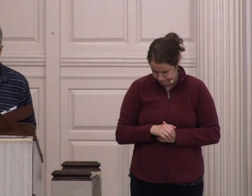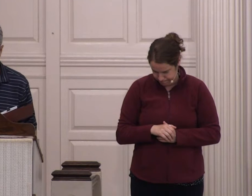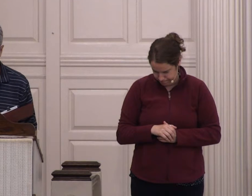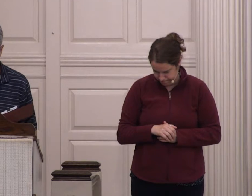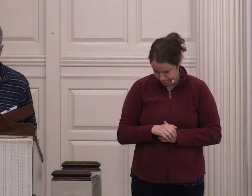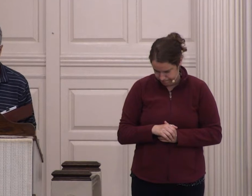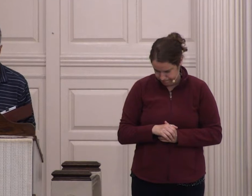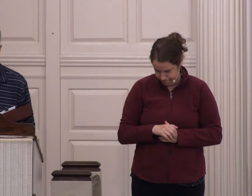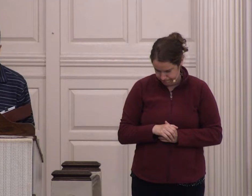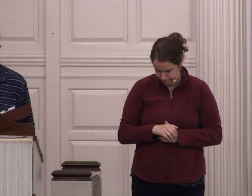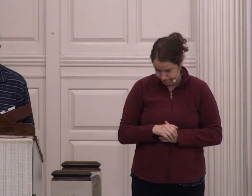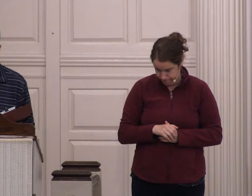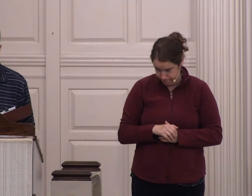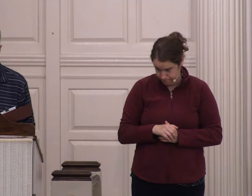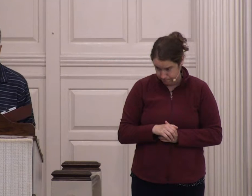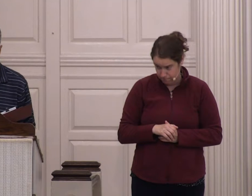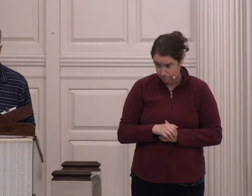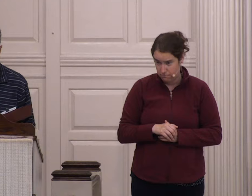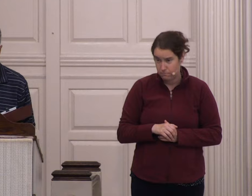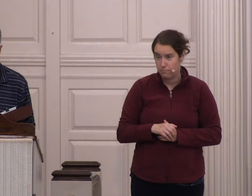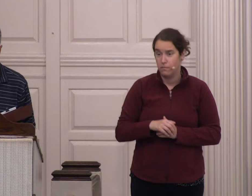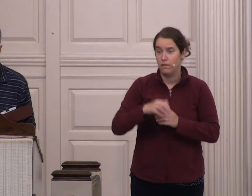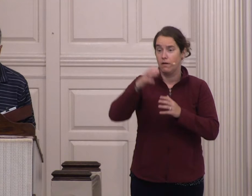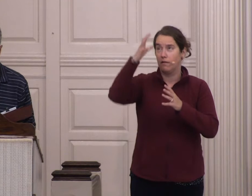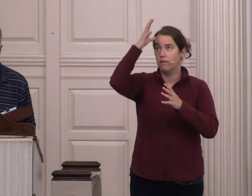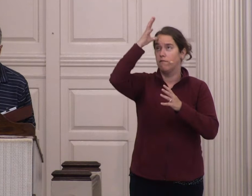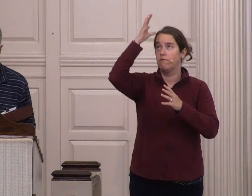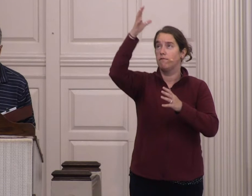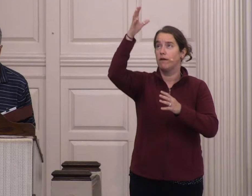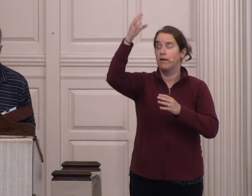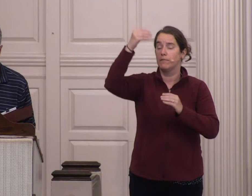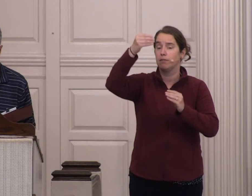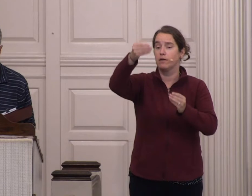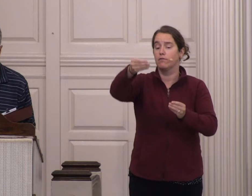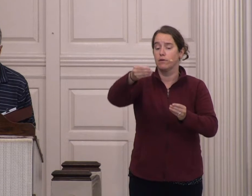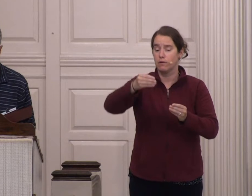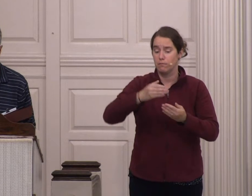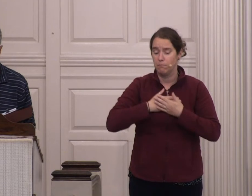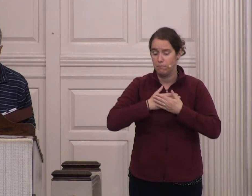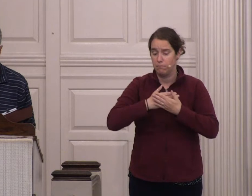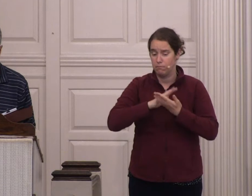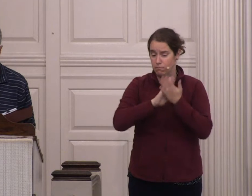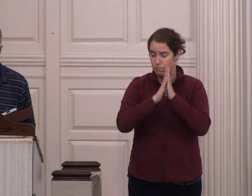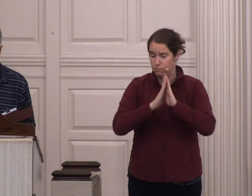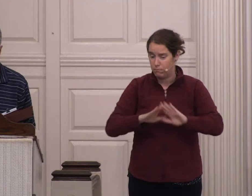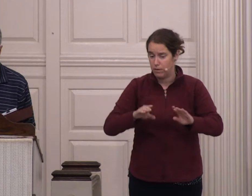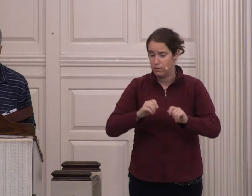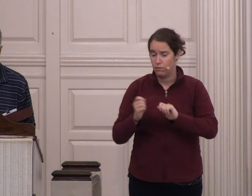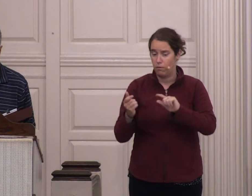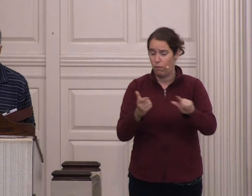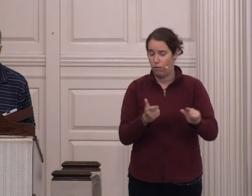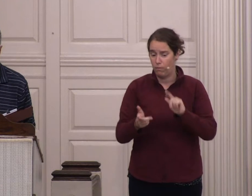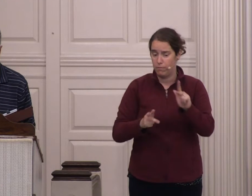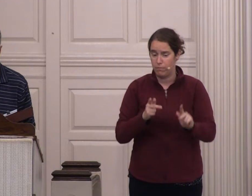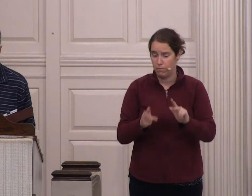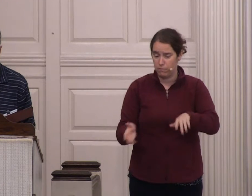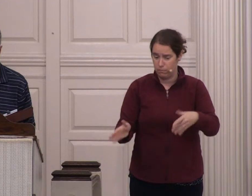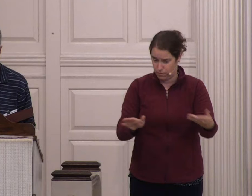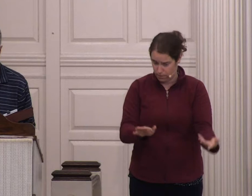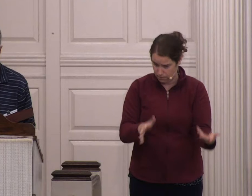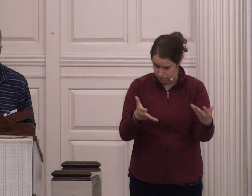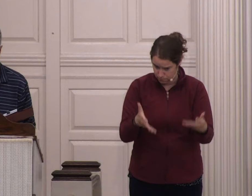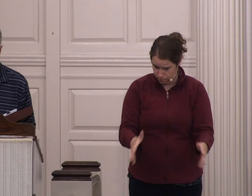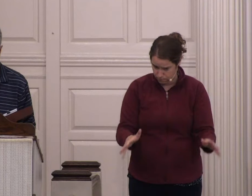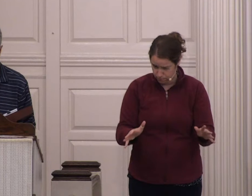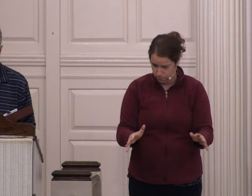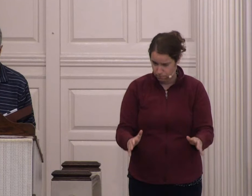That the Father may grant eternal rest and peace to all who have died, let us pray to the Lord.